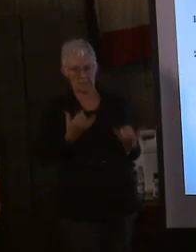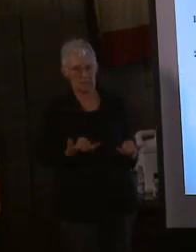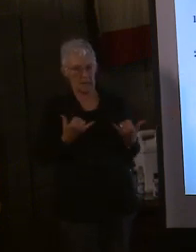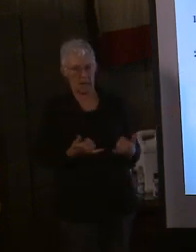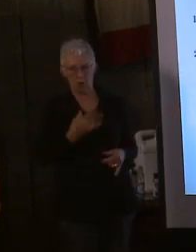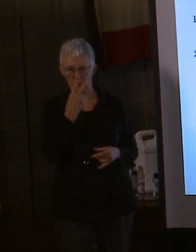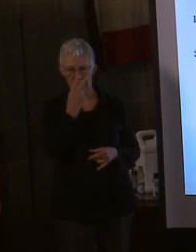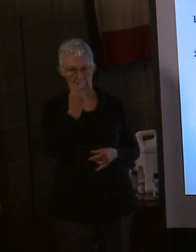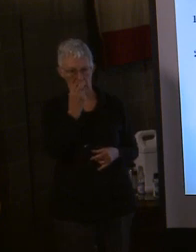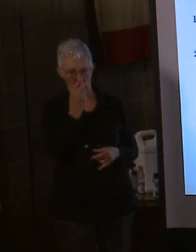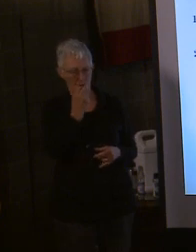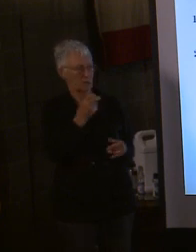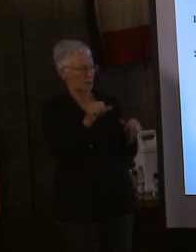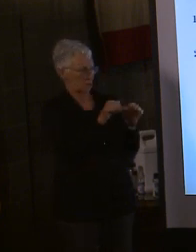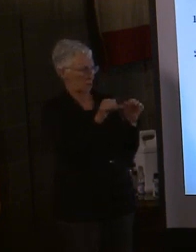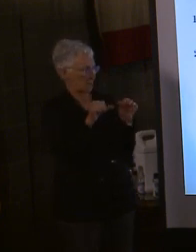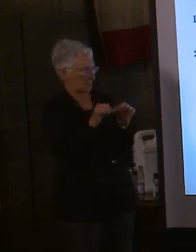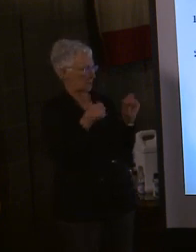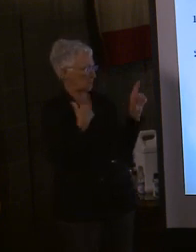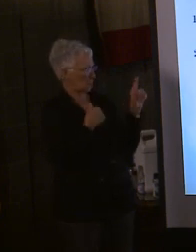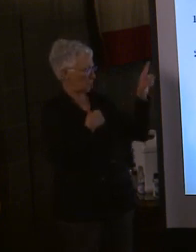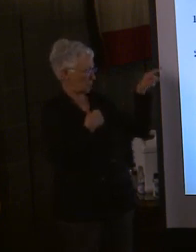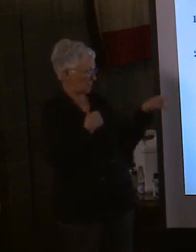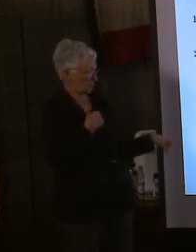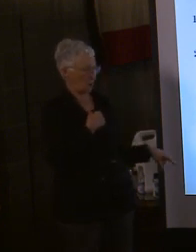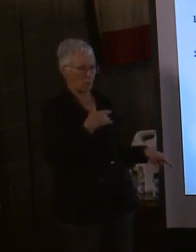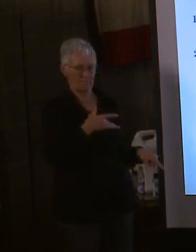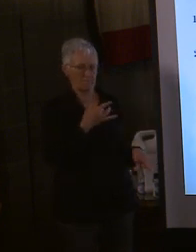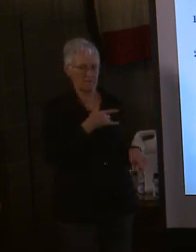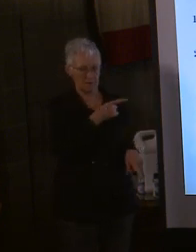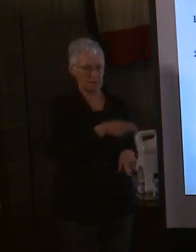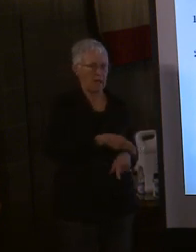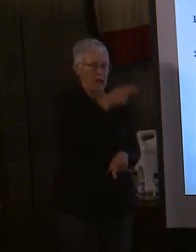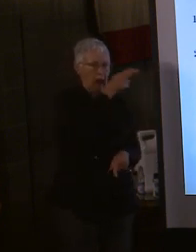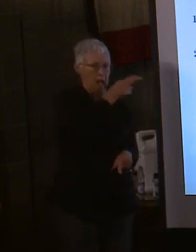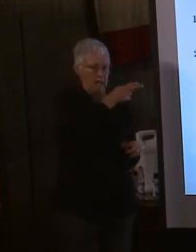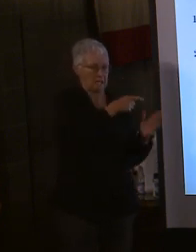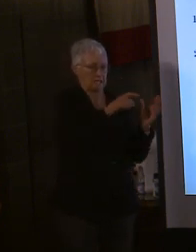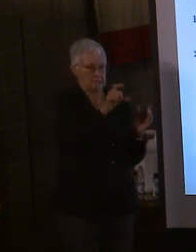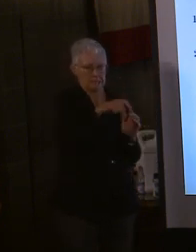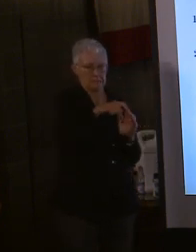the areas that we talked about here were a higher need with regard to that.